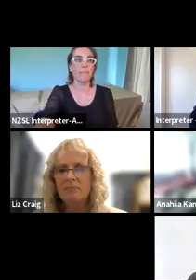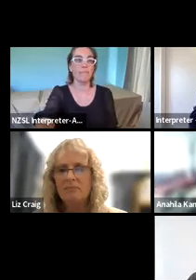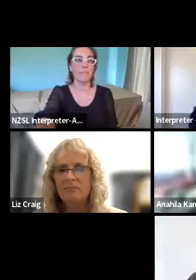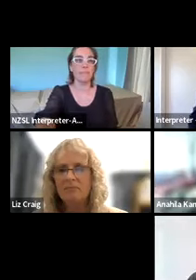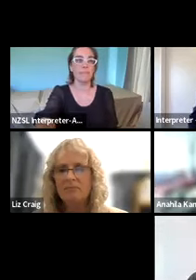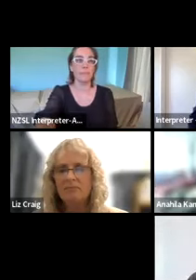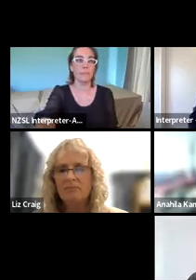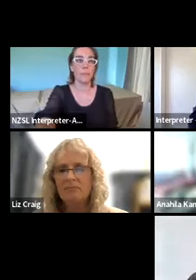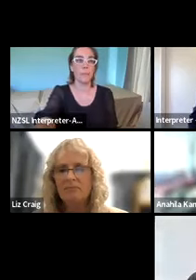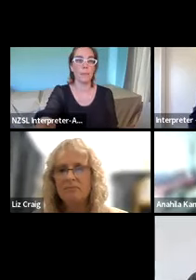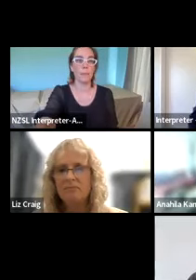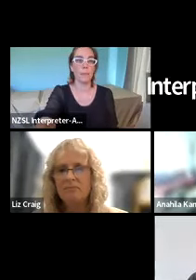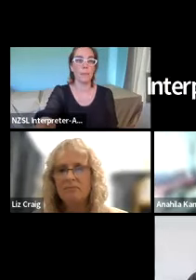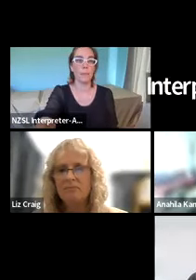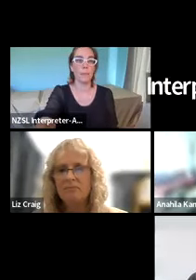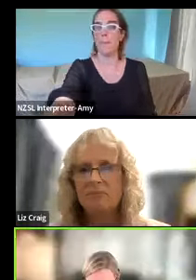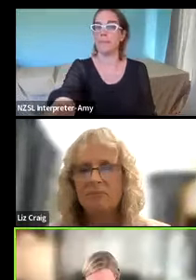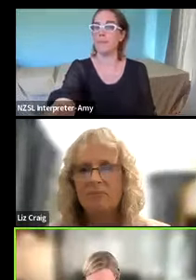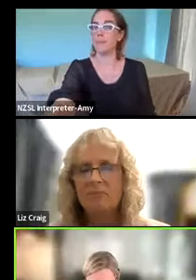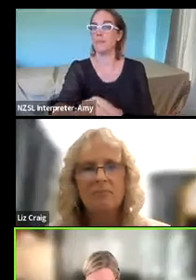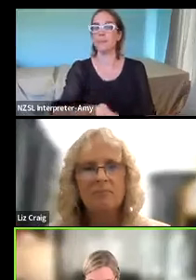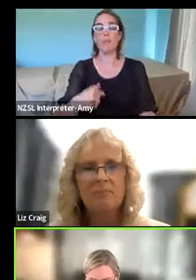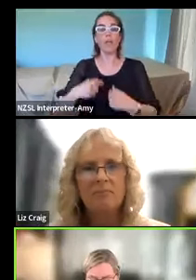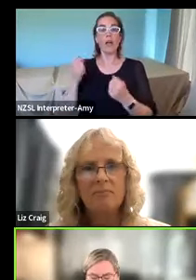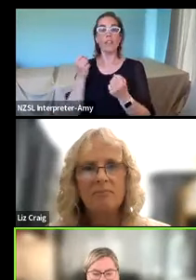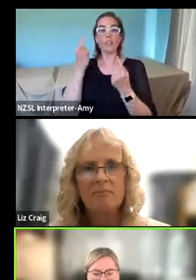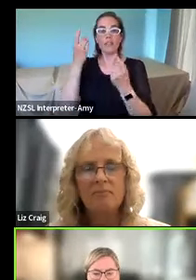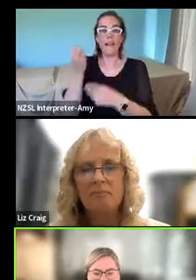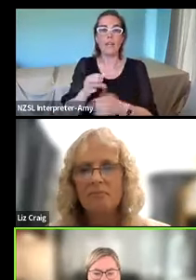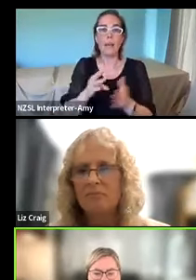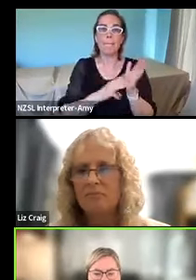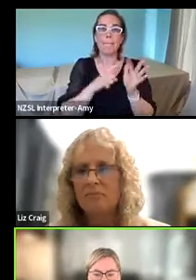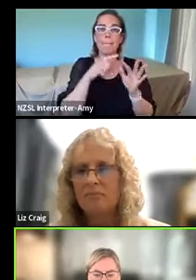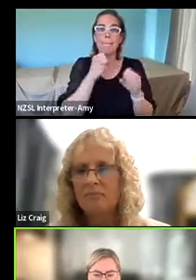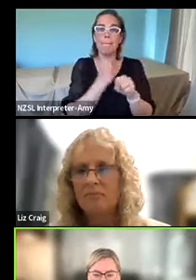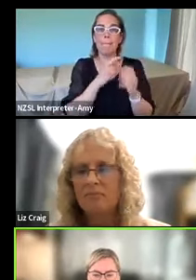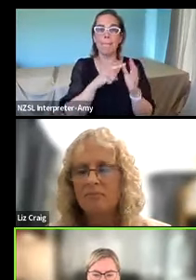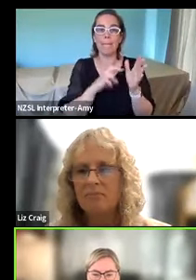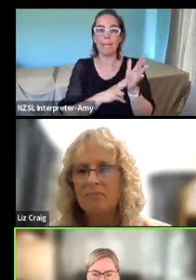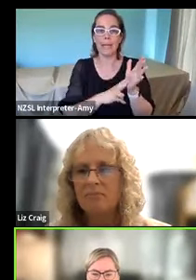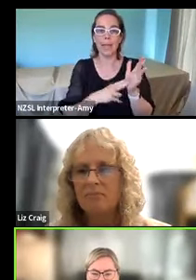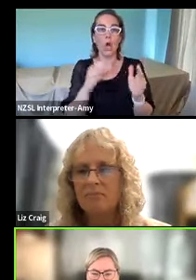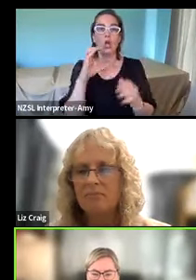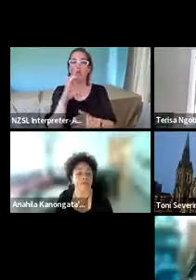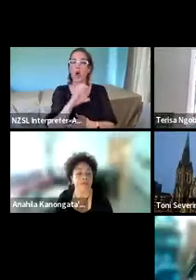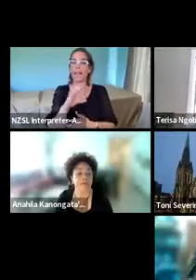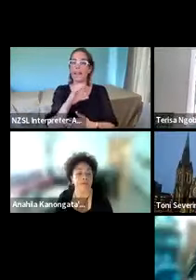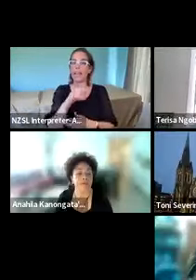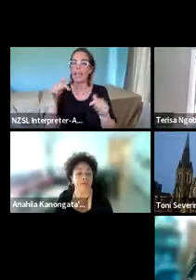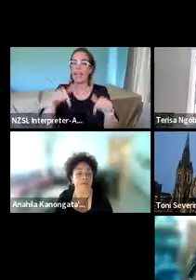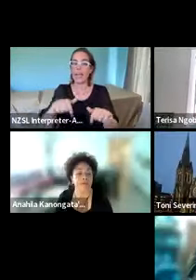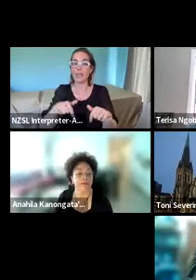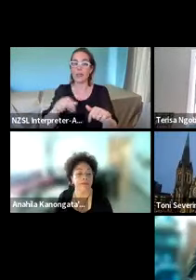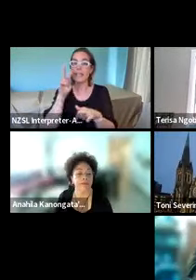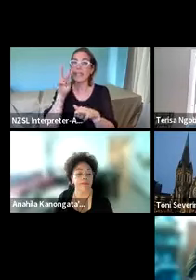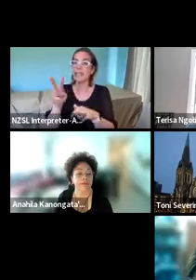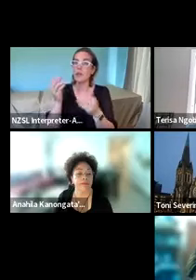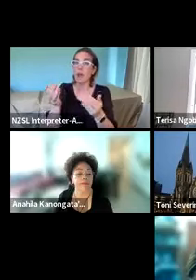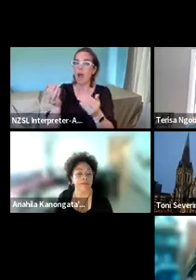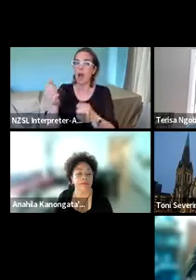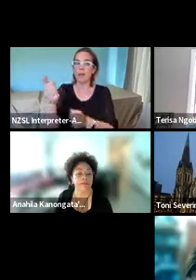Now, I understand we're going to have Megan Copland here. So I see you on screen there,